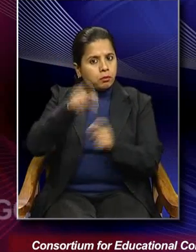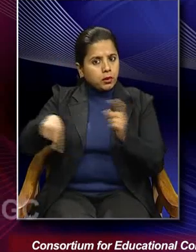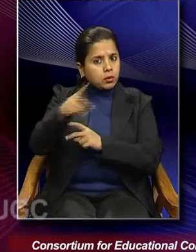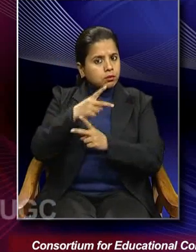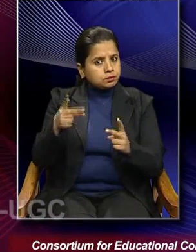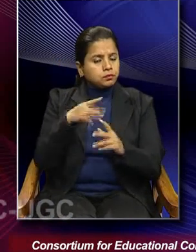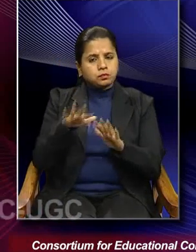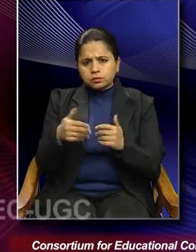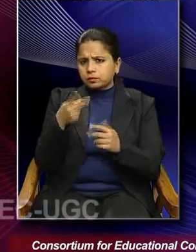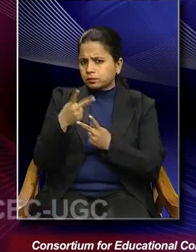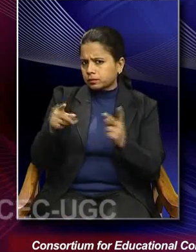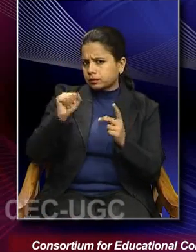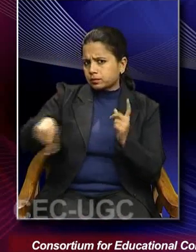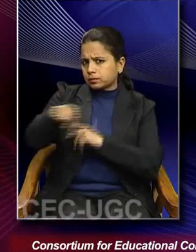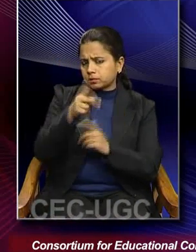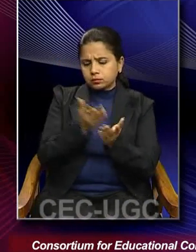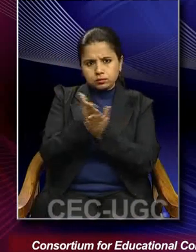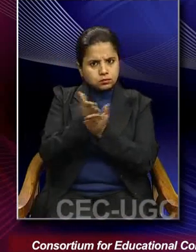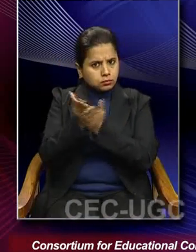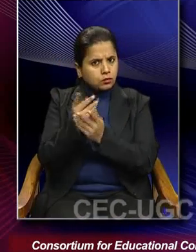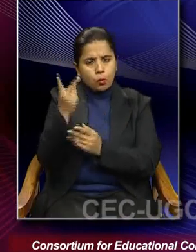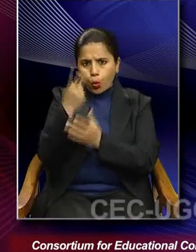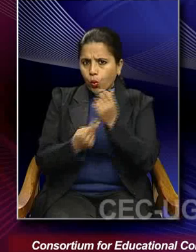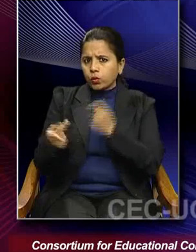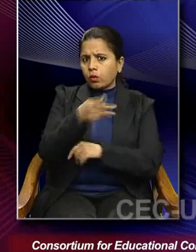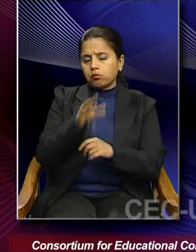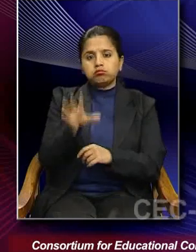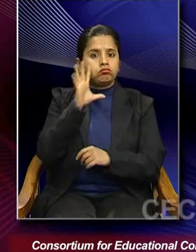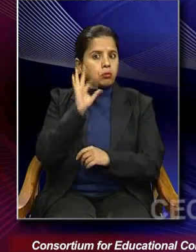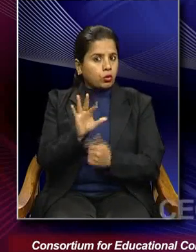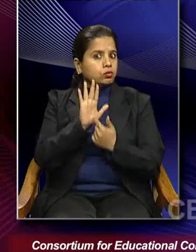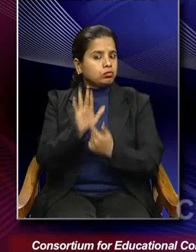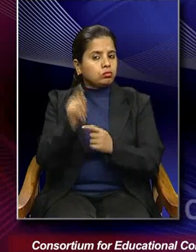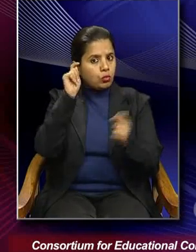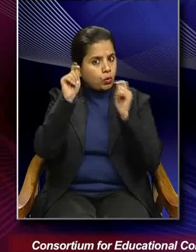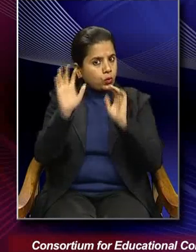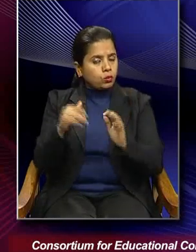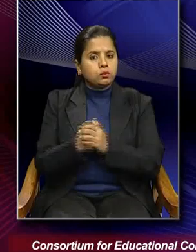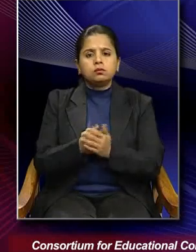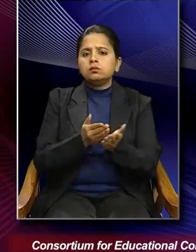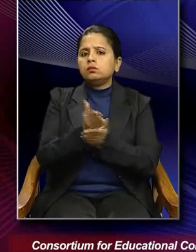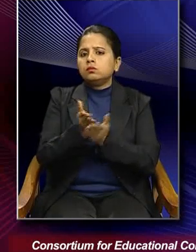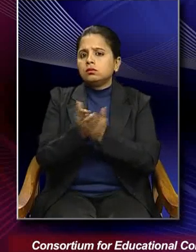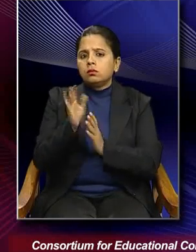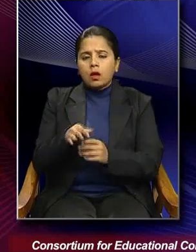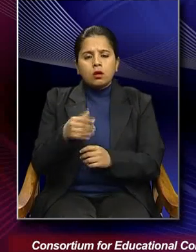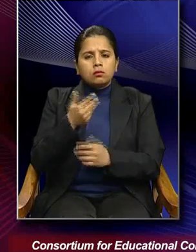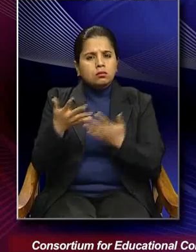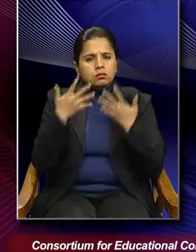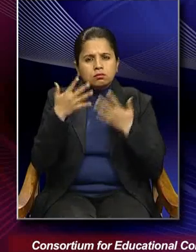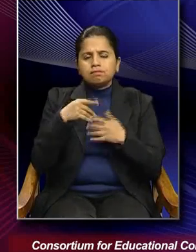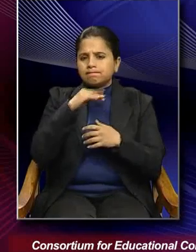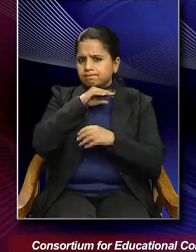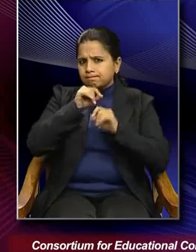and different social mechanism. Both of them are playing an important role. The type of population we are talking